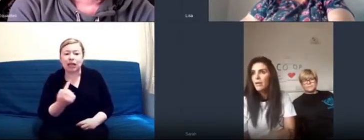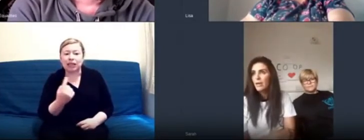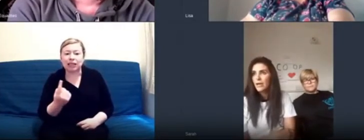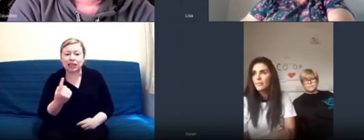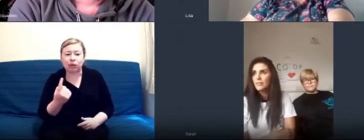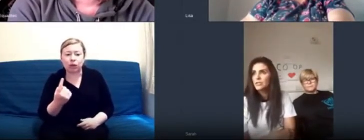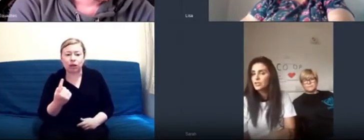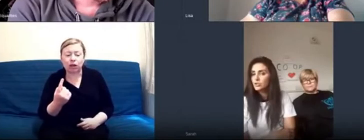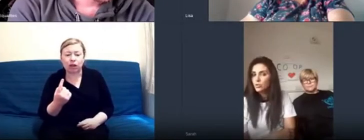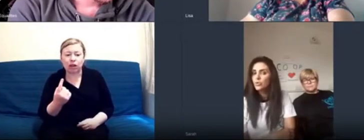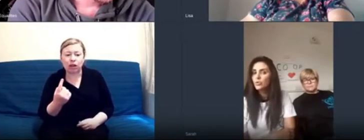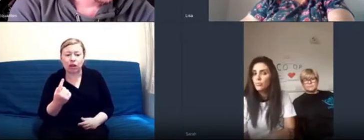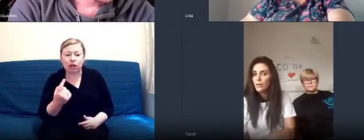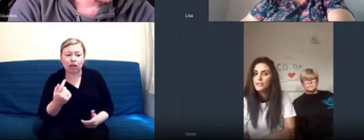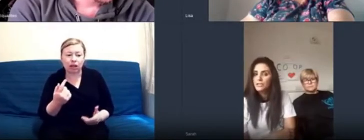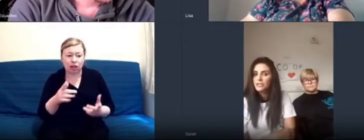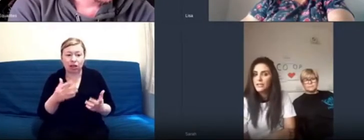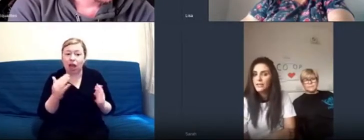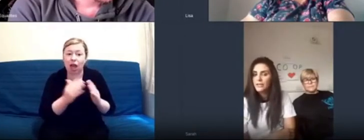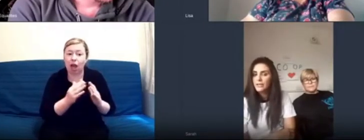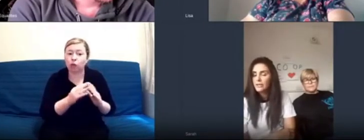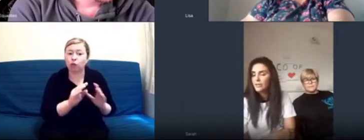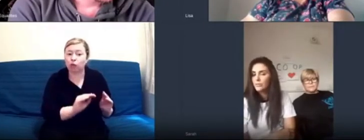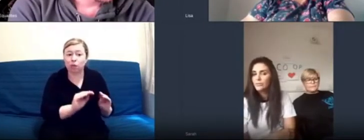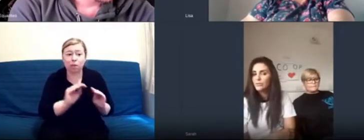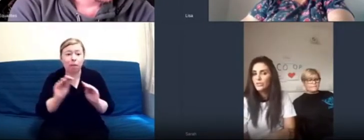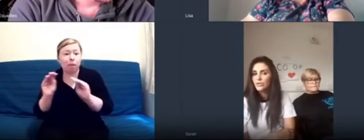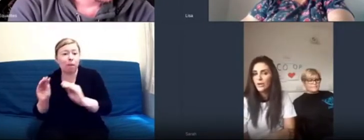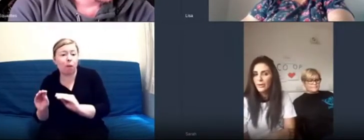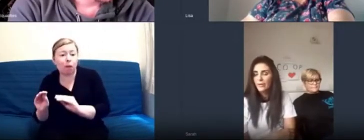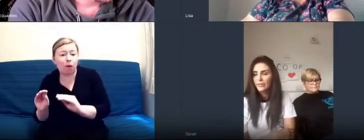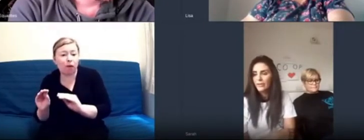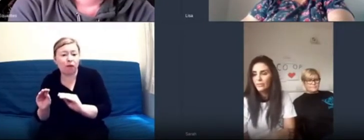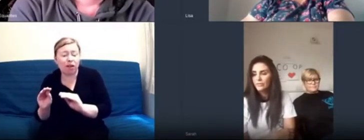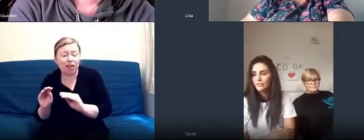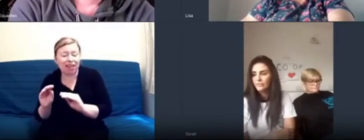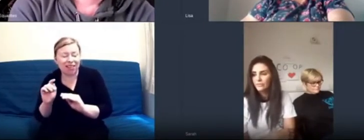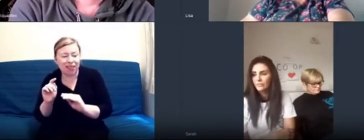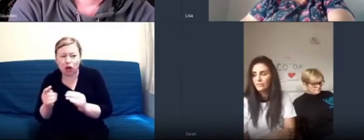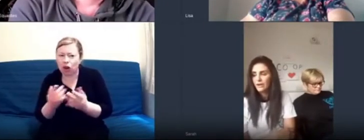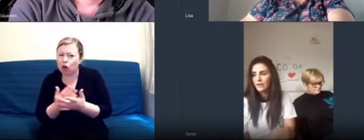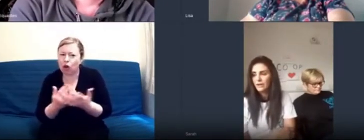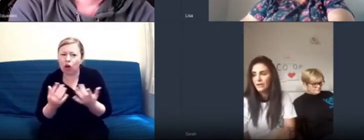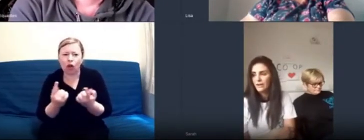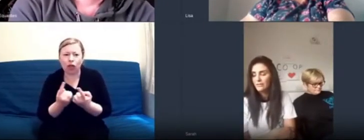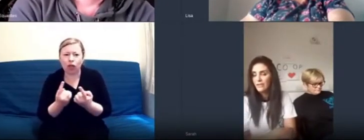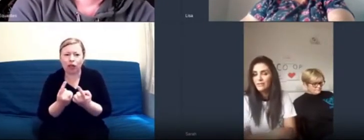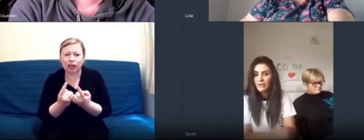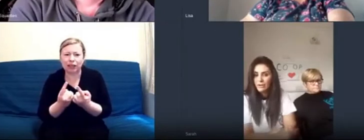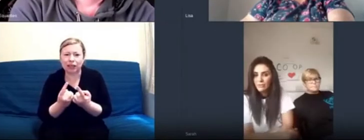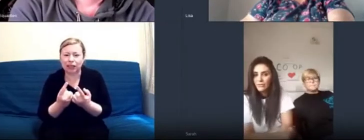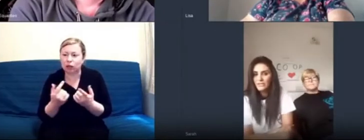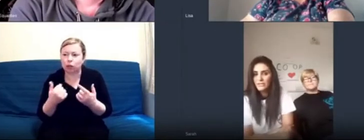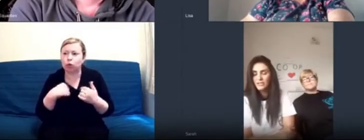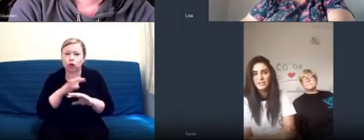relationship. There's so much that we don't talk about that we've done, and I'm very, very proud of my volunteers,